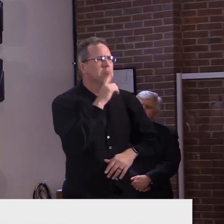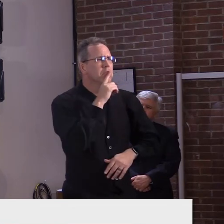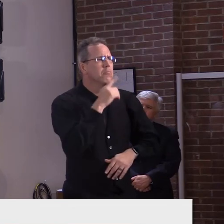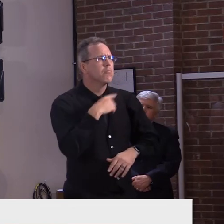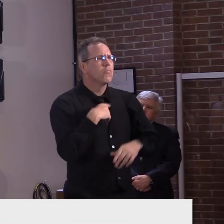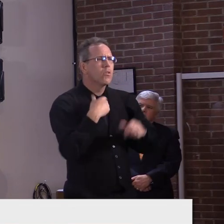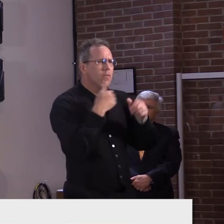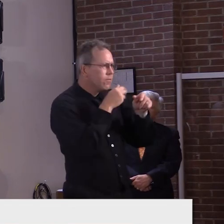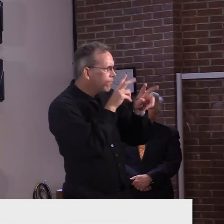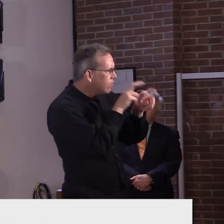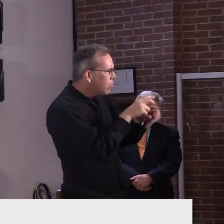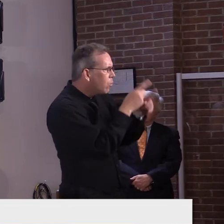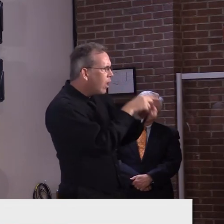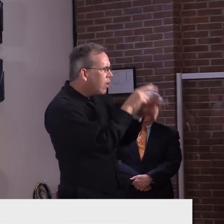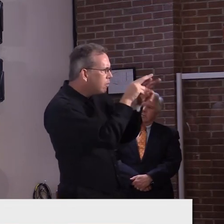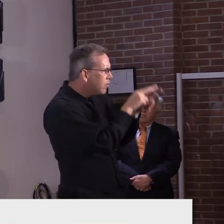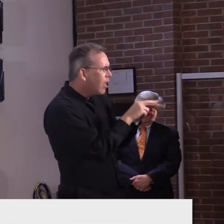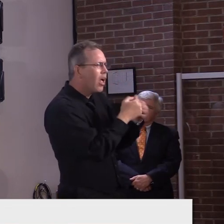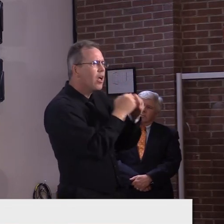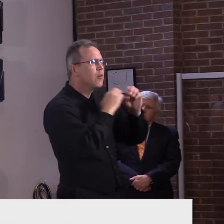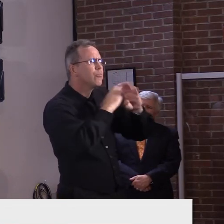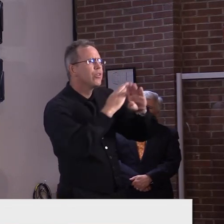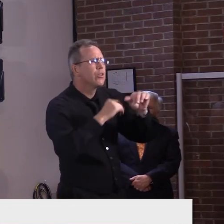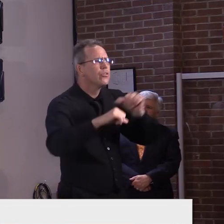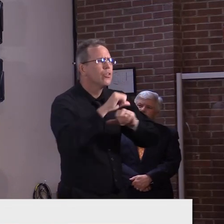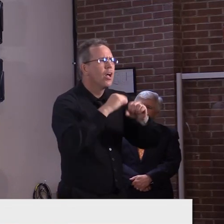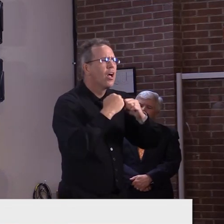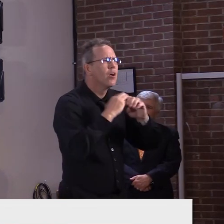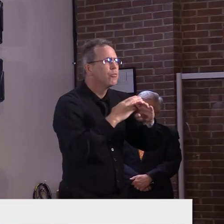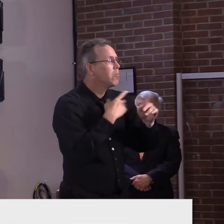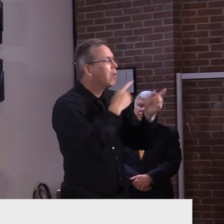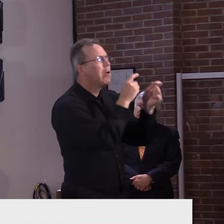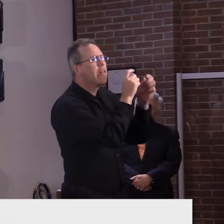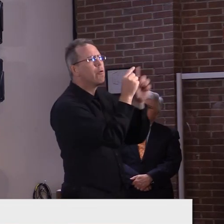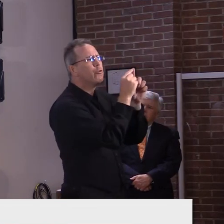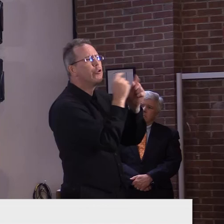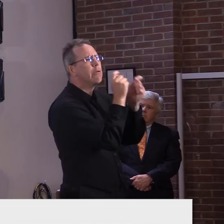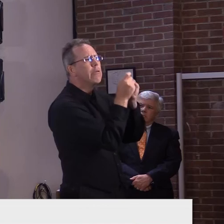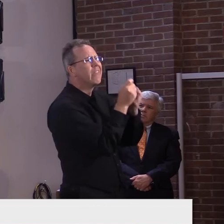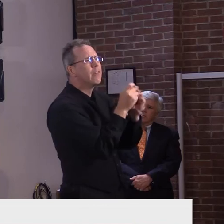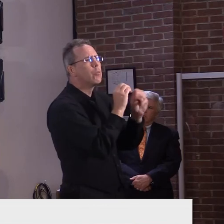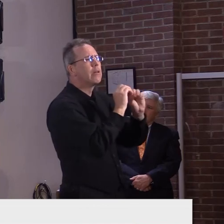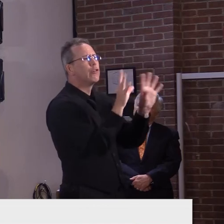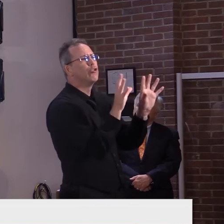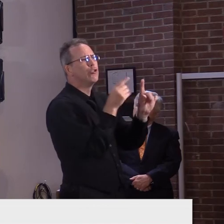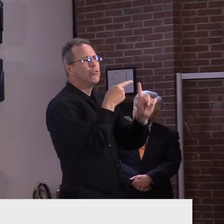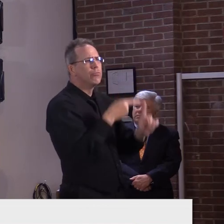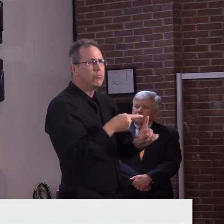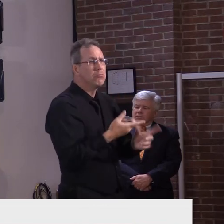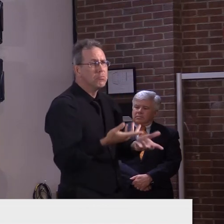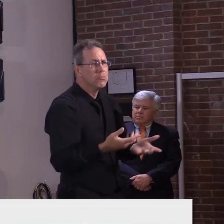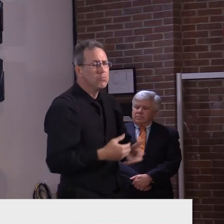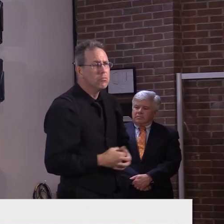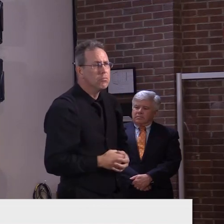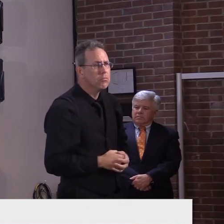Protect Yourself page and update it accordingly if we need to change the wording slightly.